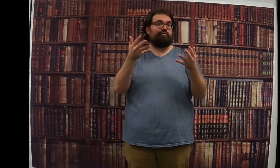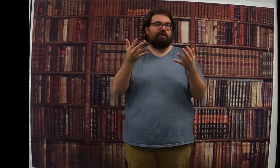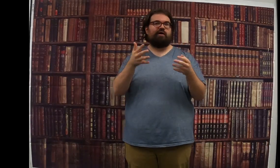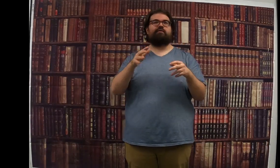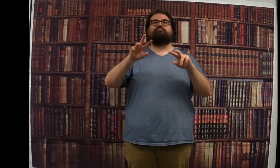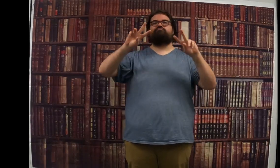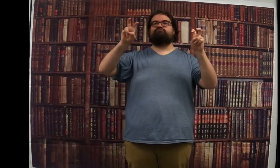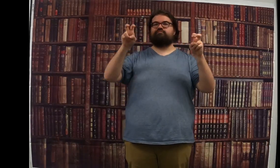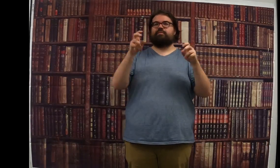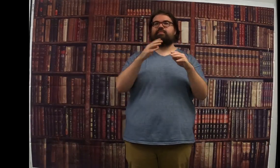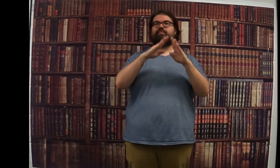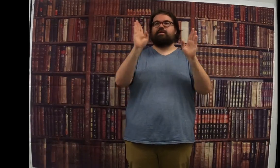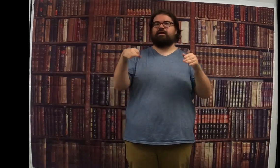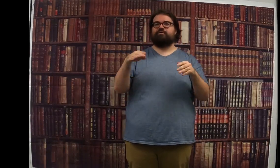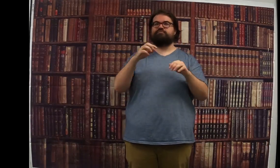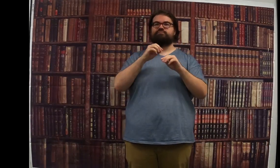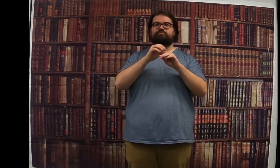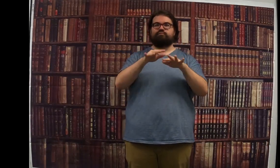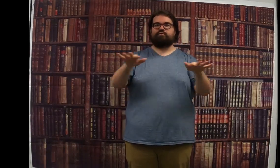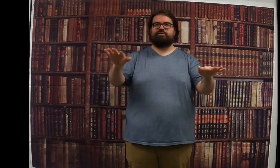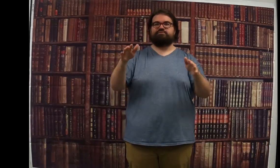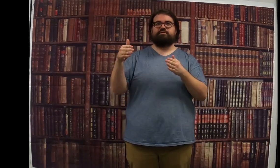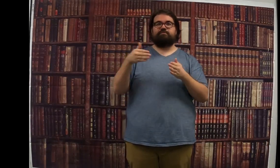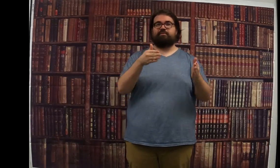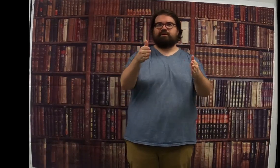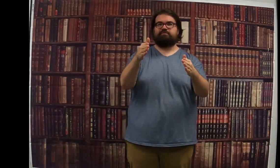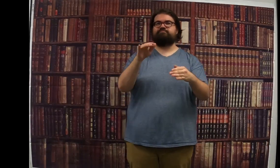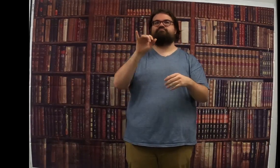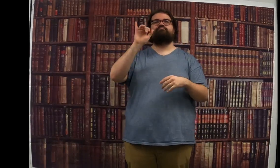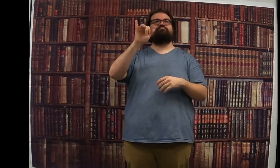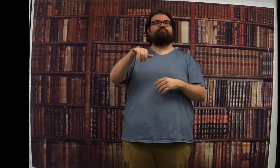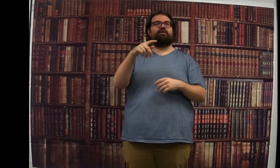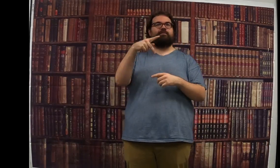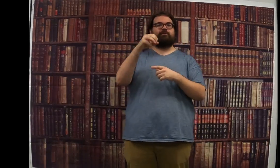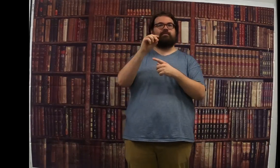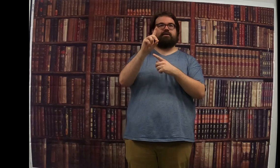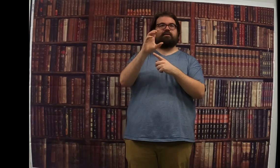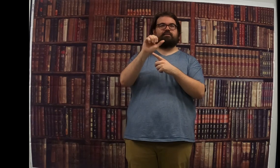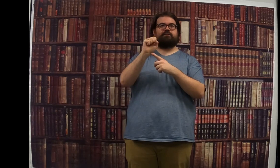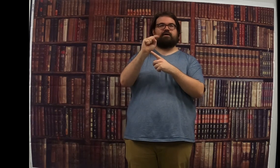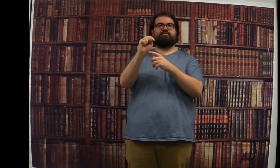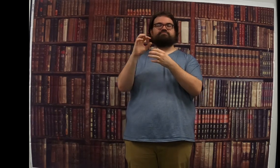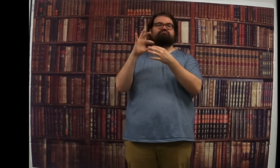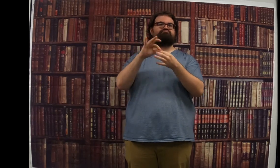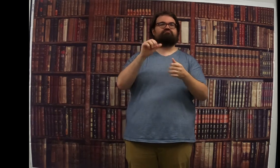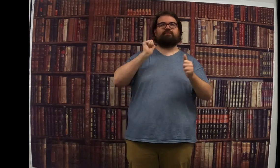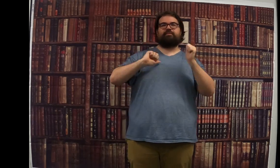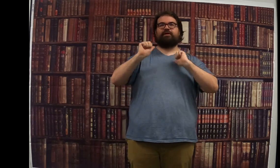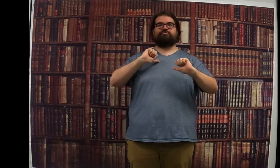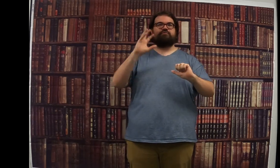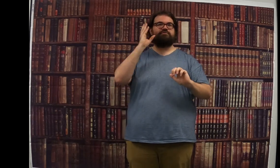You have been listening to The House of Branching Paths, a theatrical podcast experience created by Mark Kilmer and Caroline